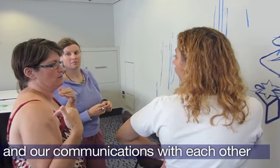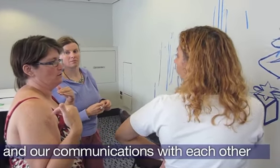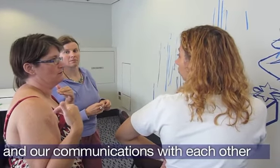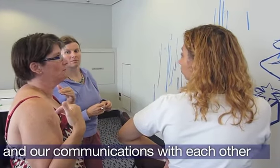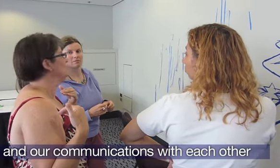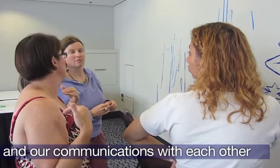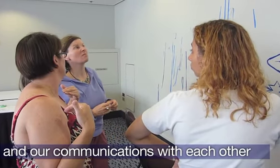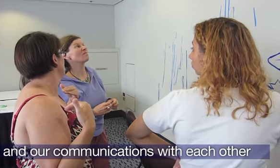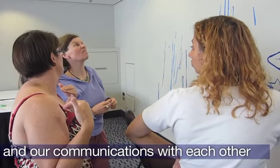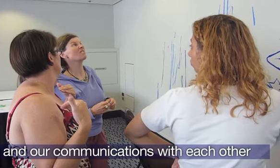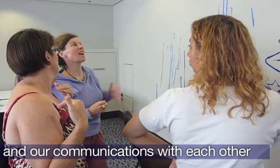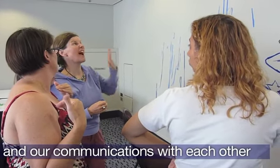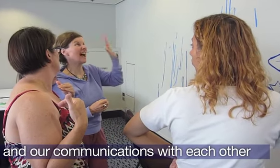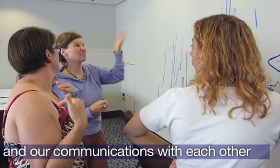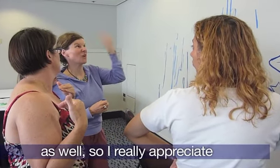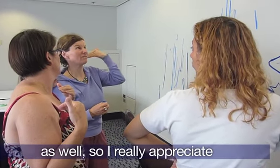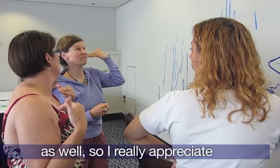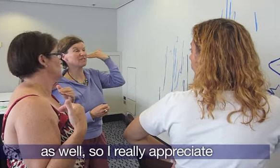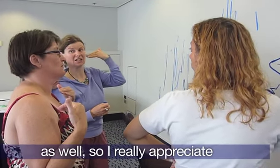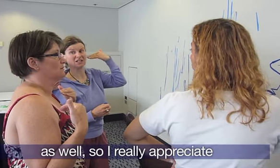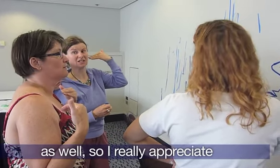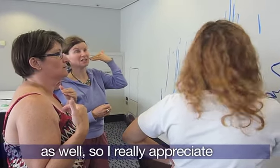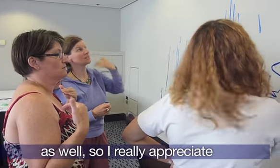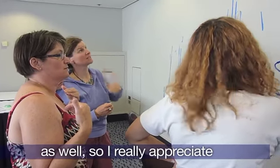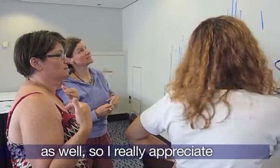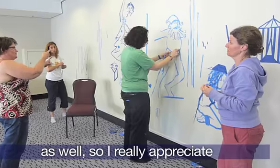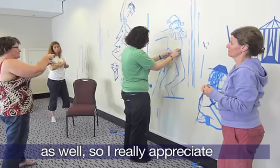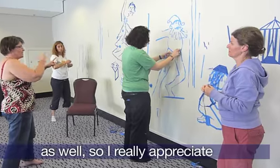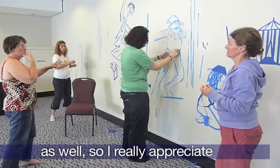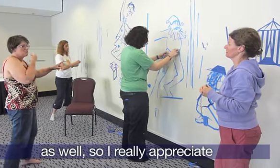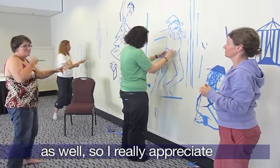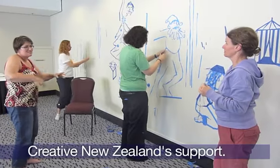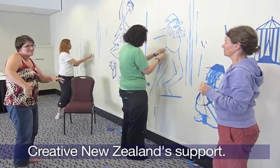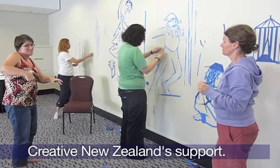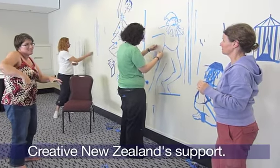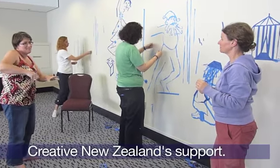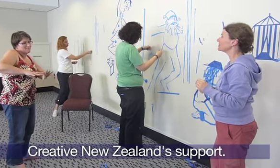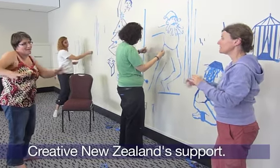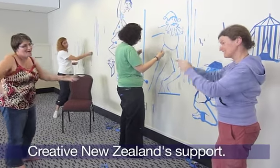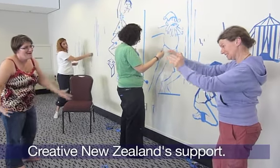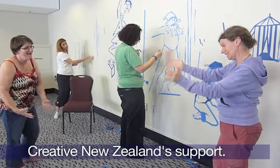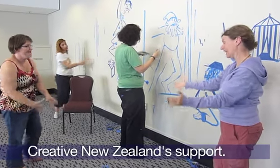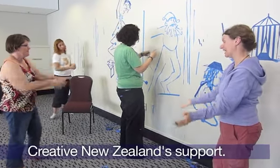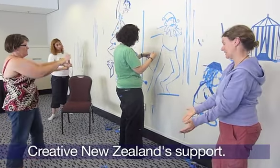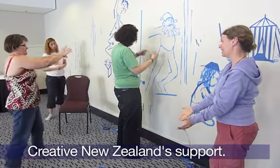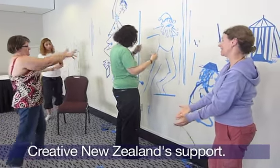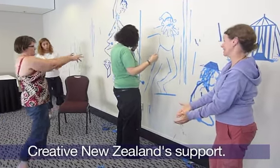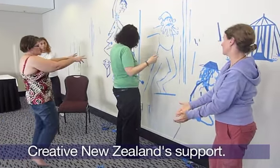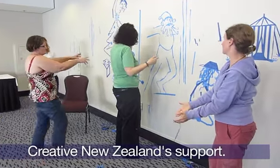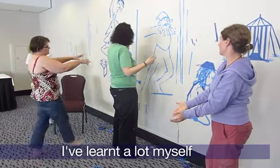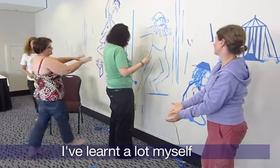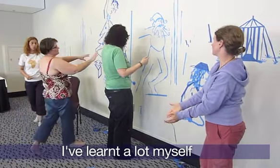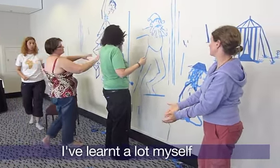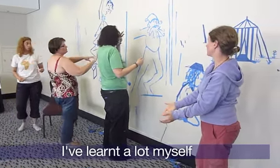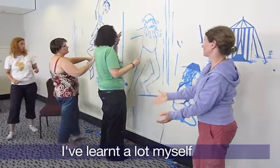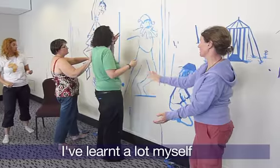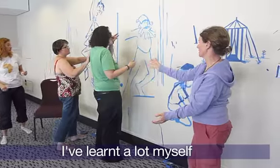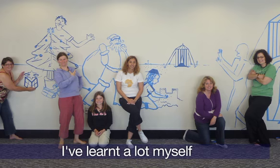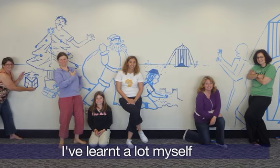our communications with each other as well. So it's been, really appreciate Creative New Zealand support. So, and I've